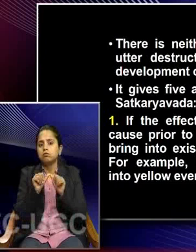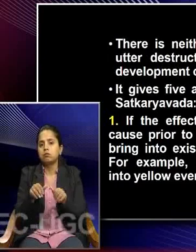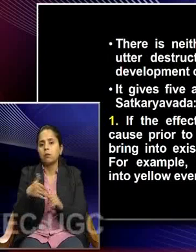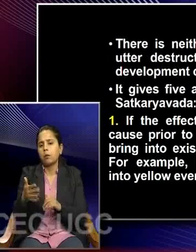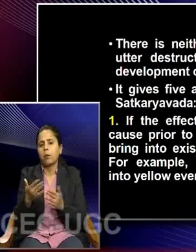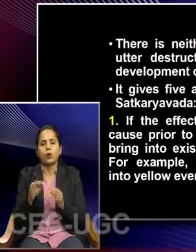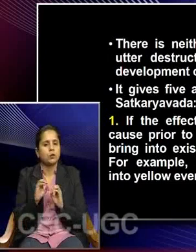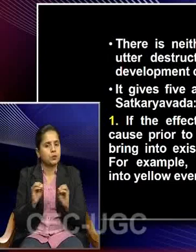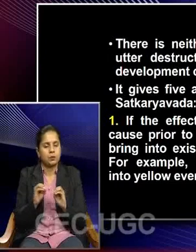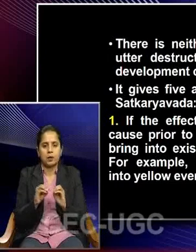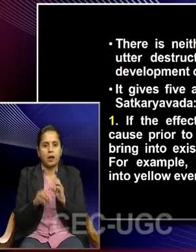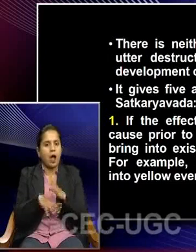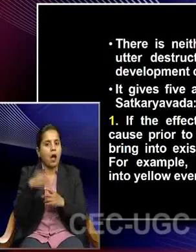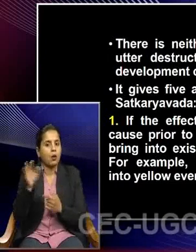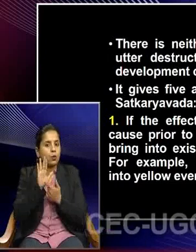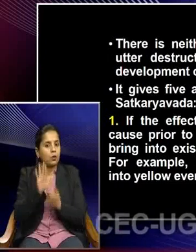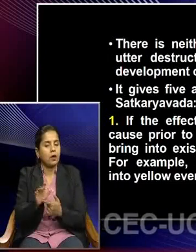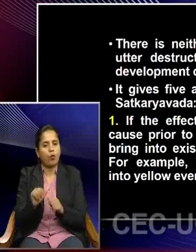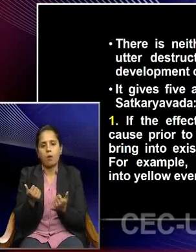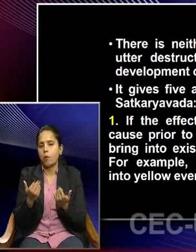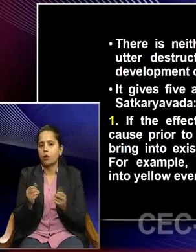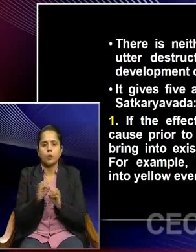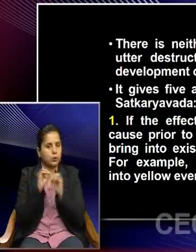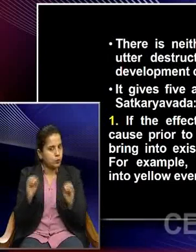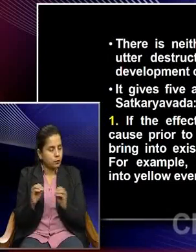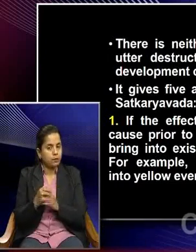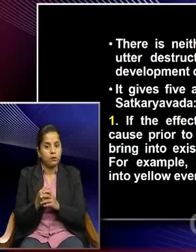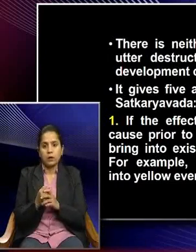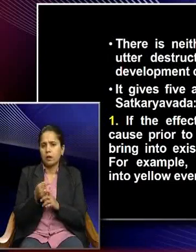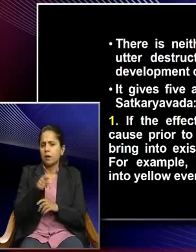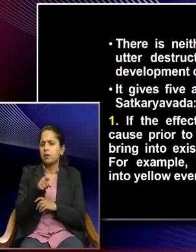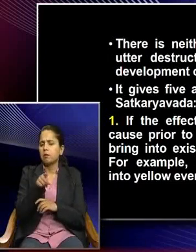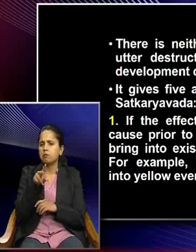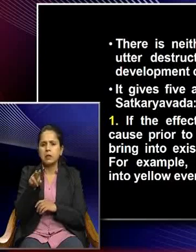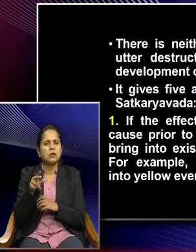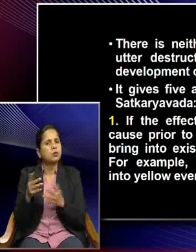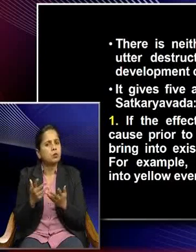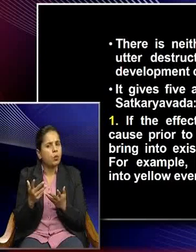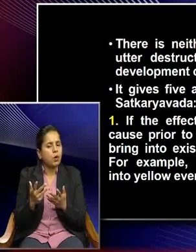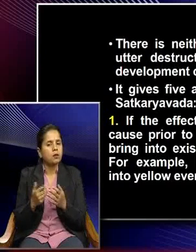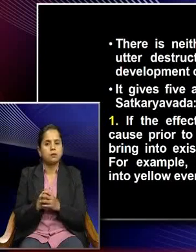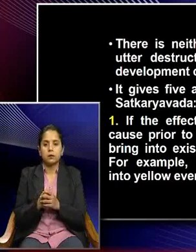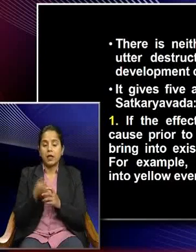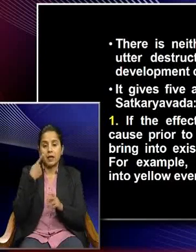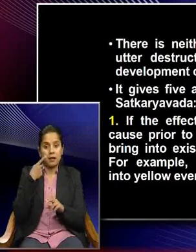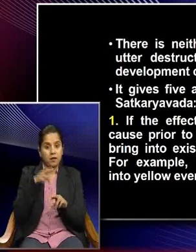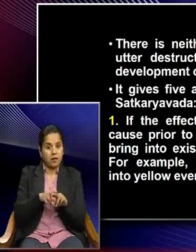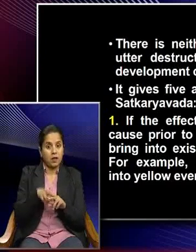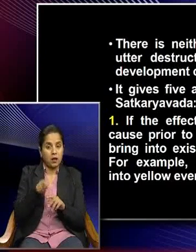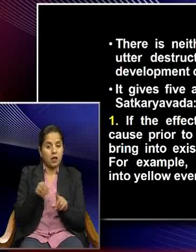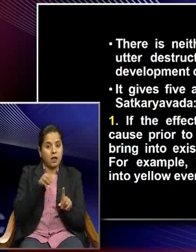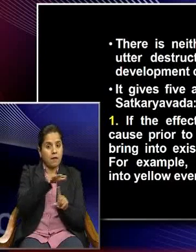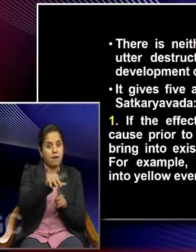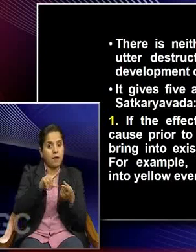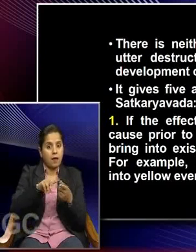existence out of the cause. Fine, so what does it really means is that if the effect was